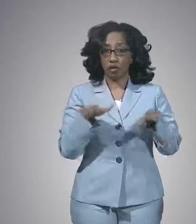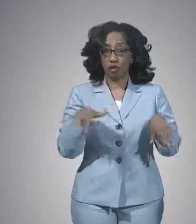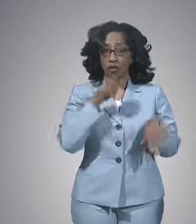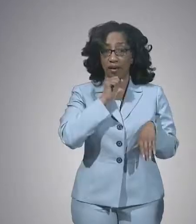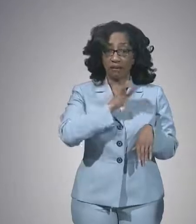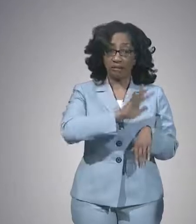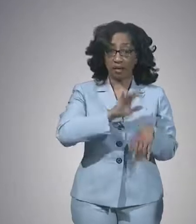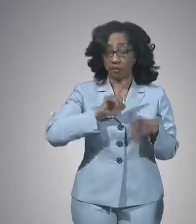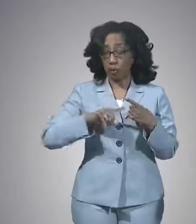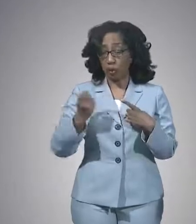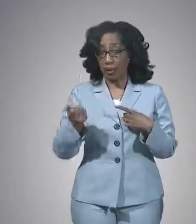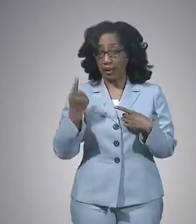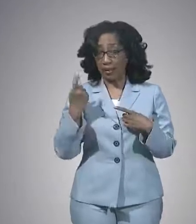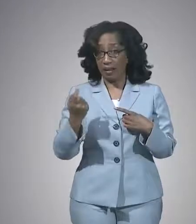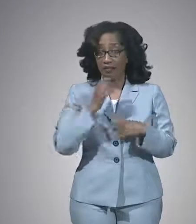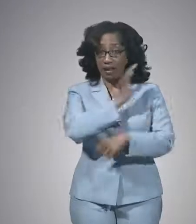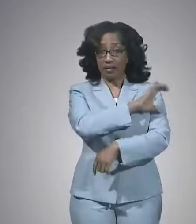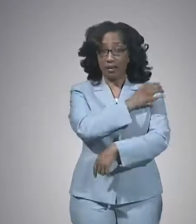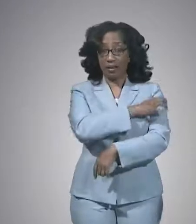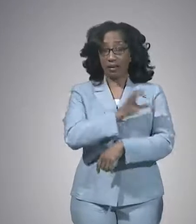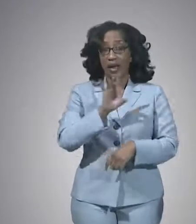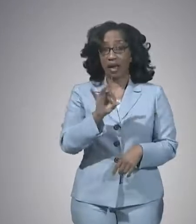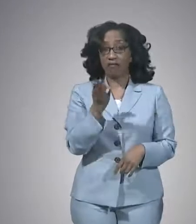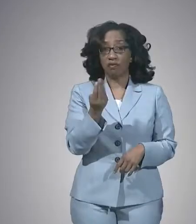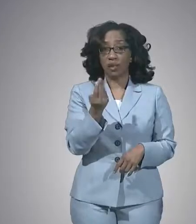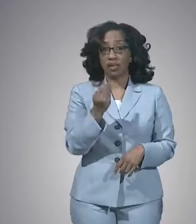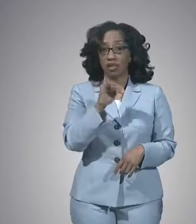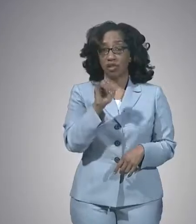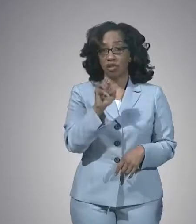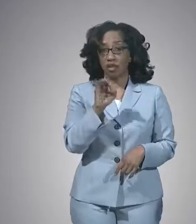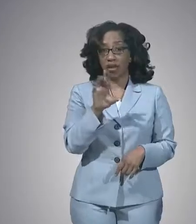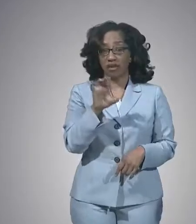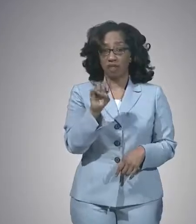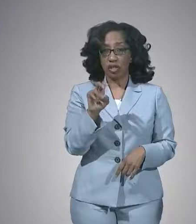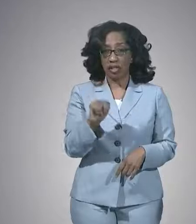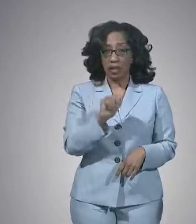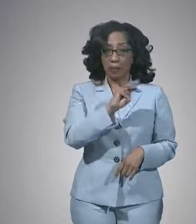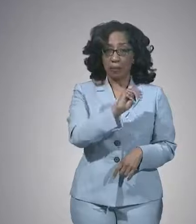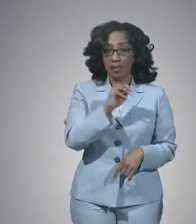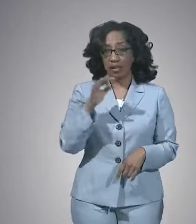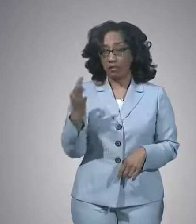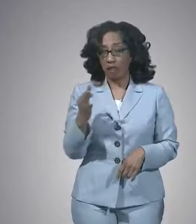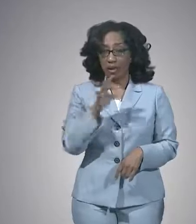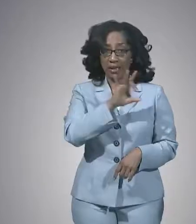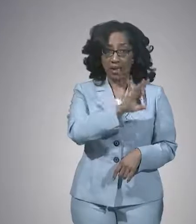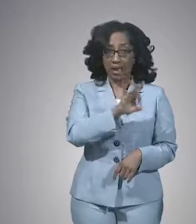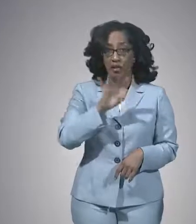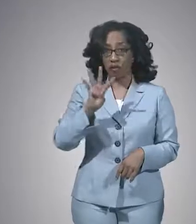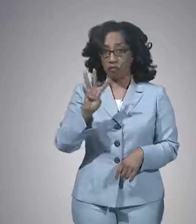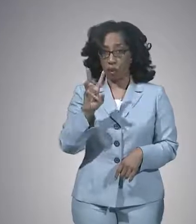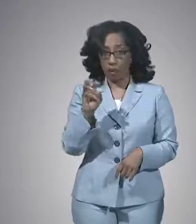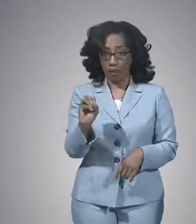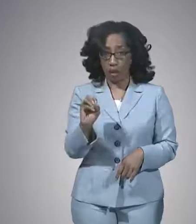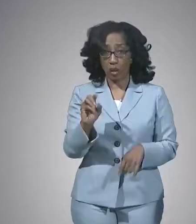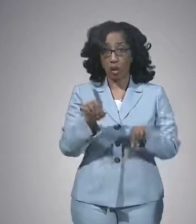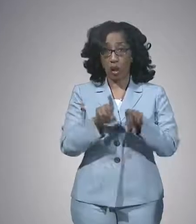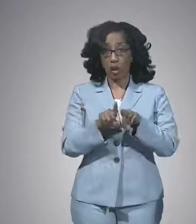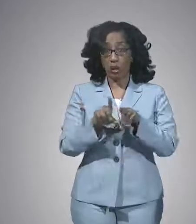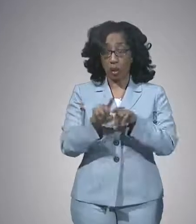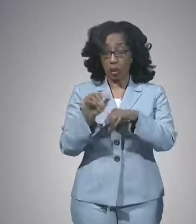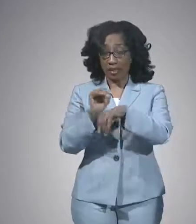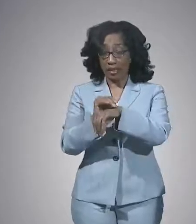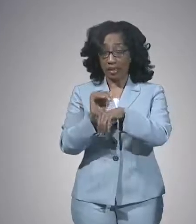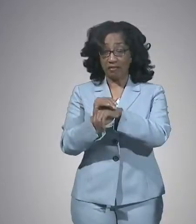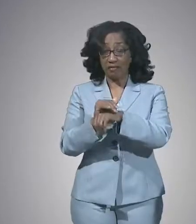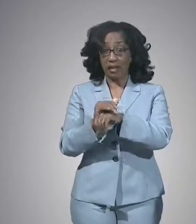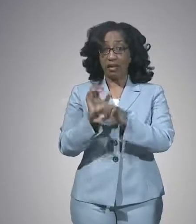at its immunization clinic at 814 Jefferson each Monday through Friday, 8 to 4:30, with extended evening hours